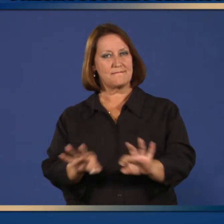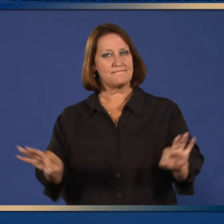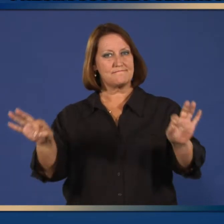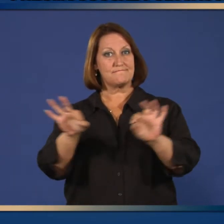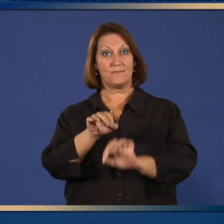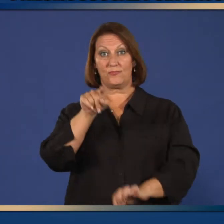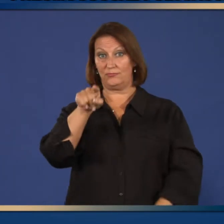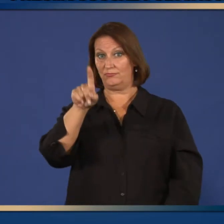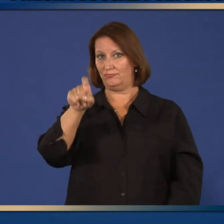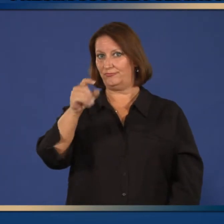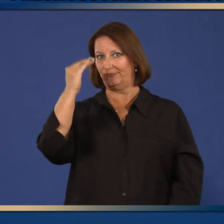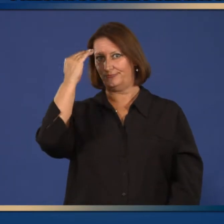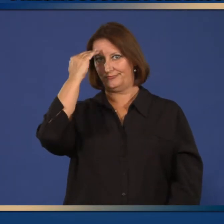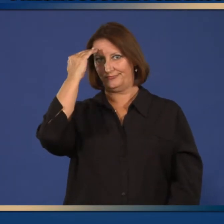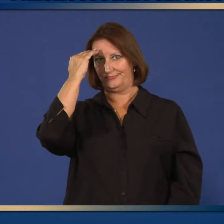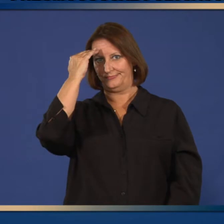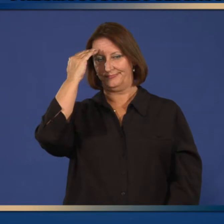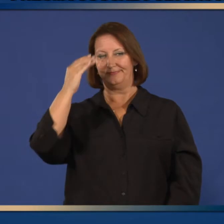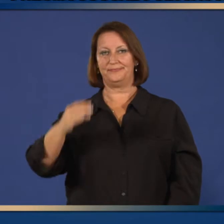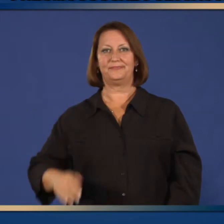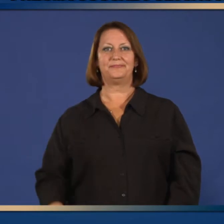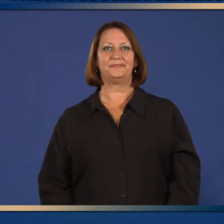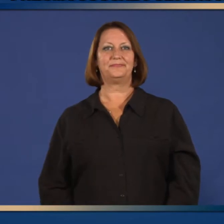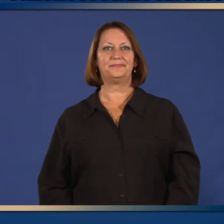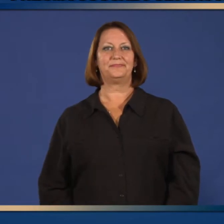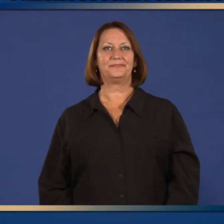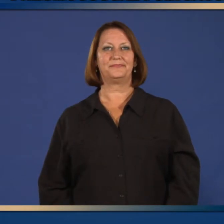What you need to know.